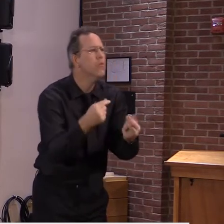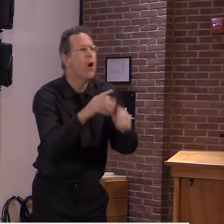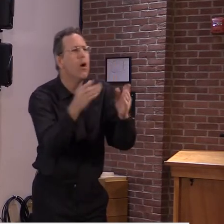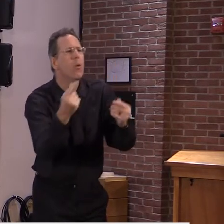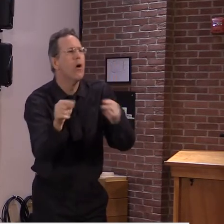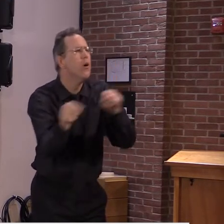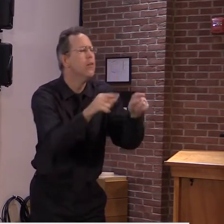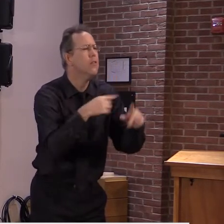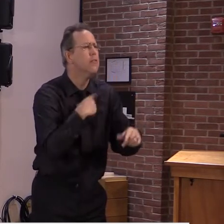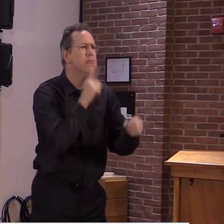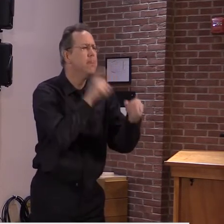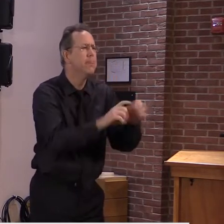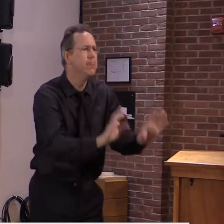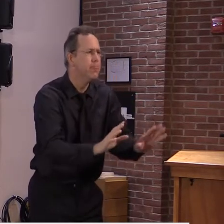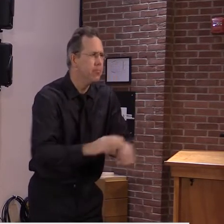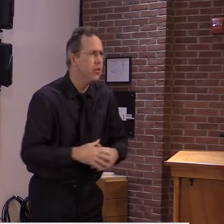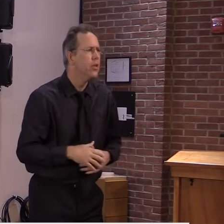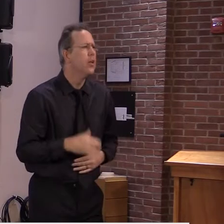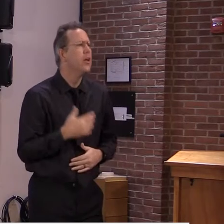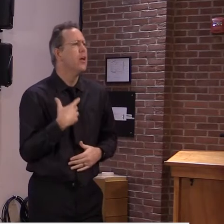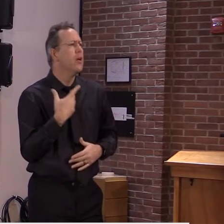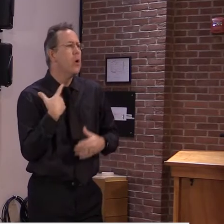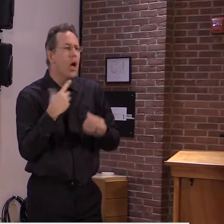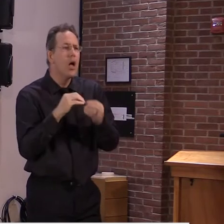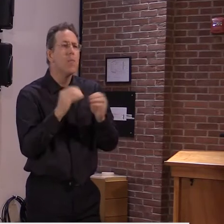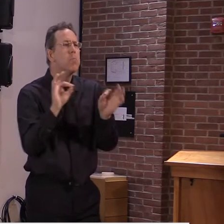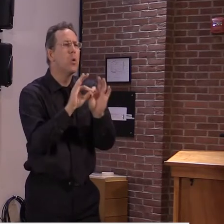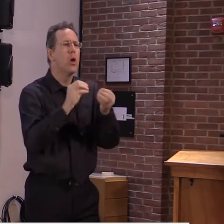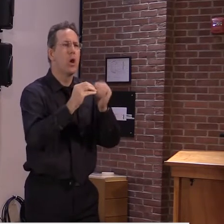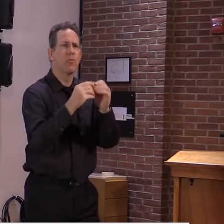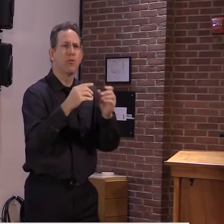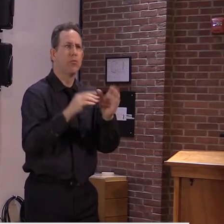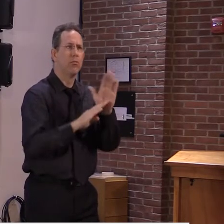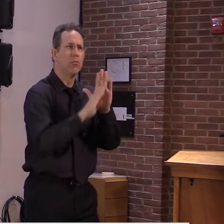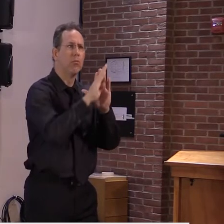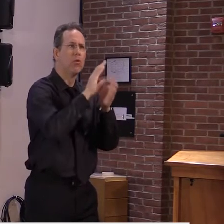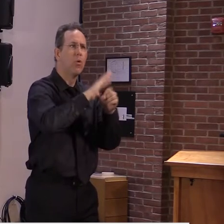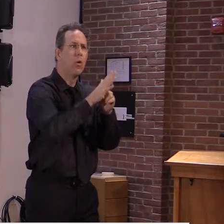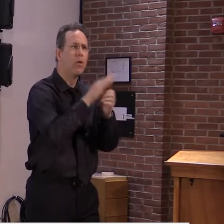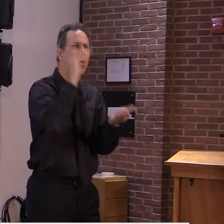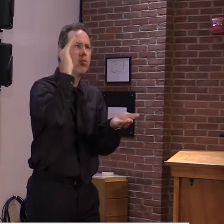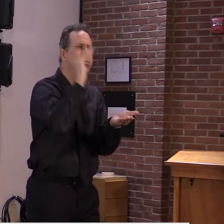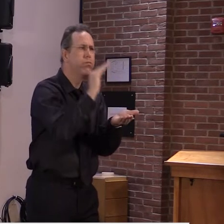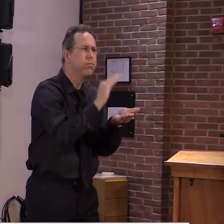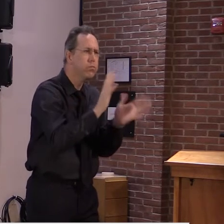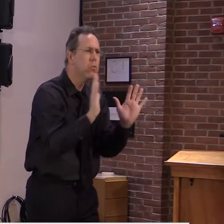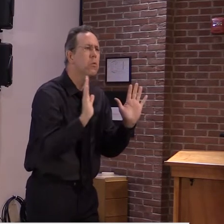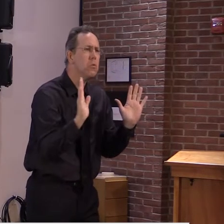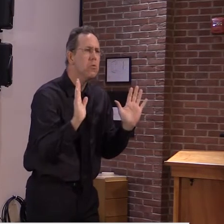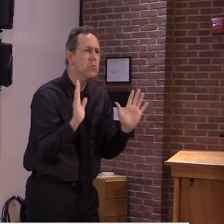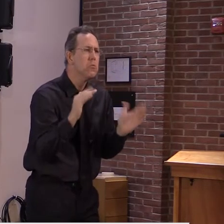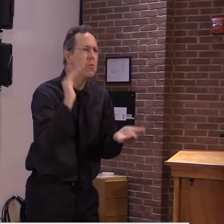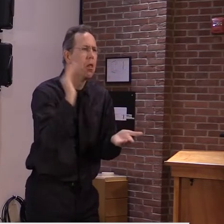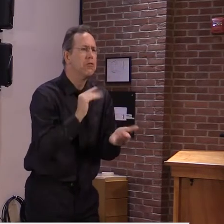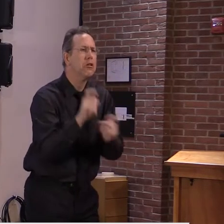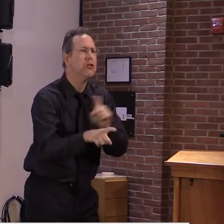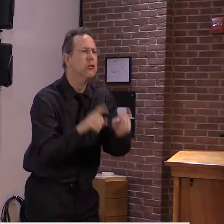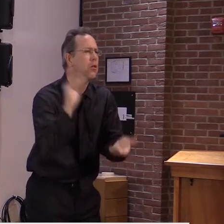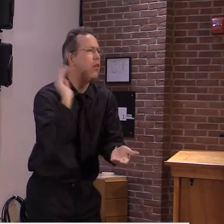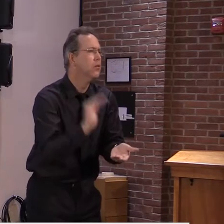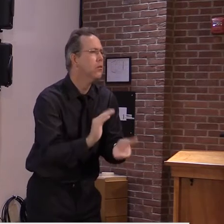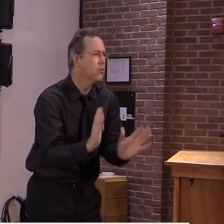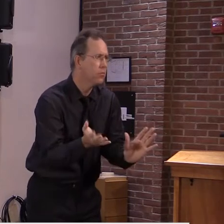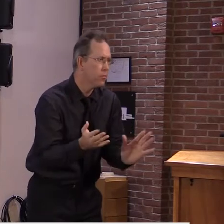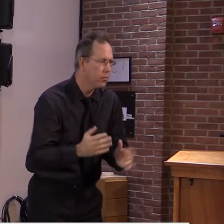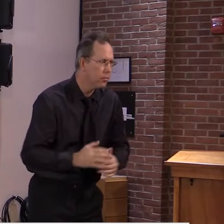arguably at a high level that we're not satisfied with, but still leveling off. Particularly with guidance, we'd like to head more towards